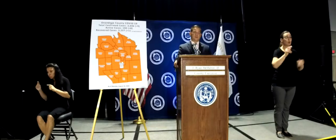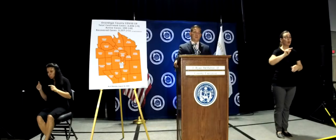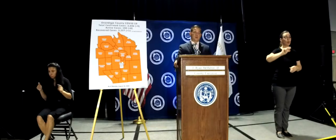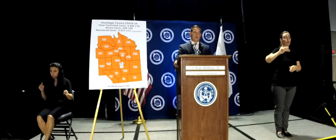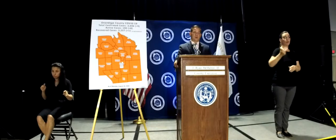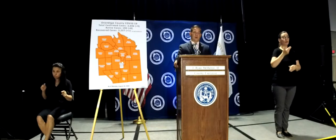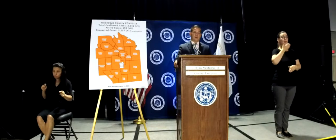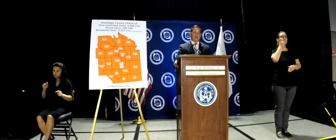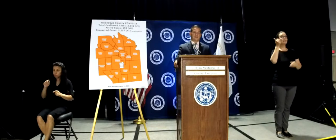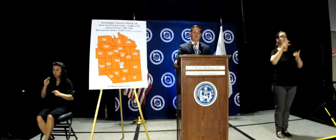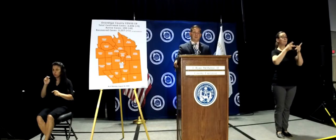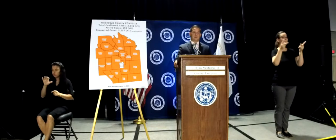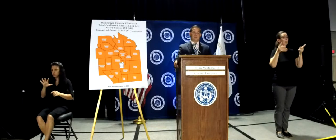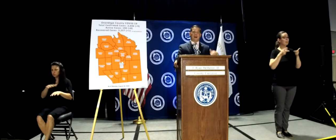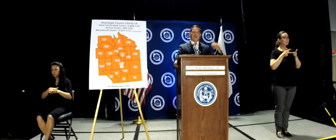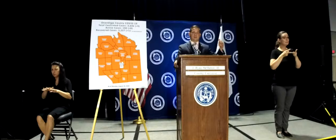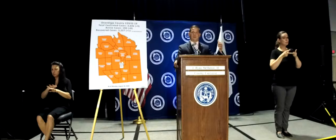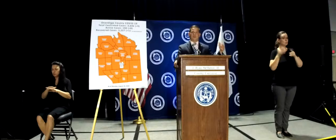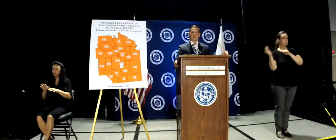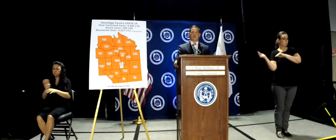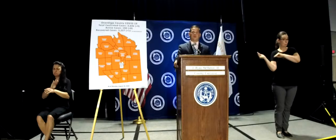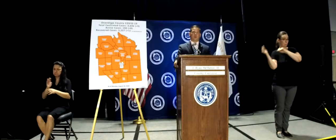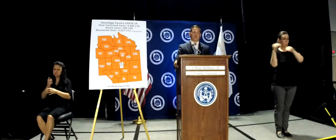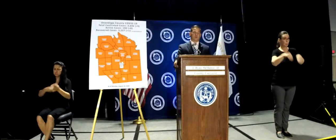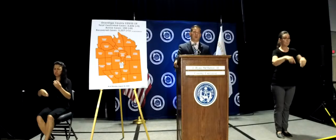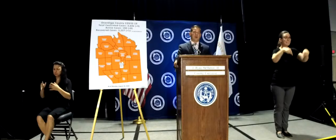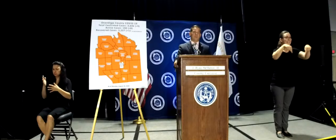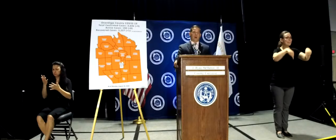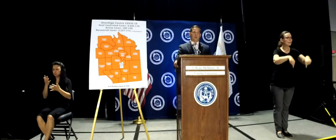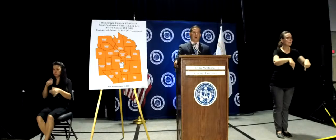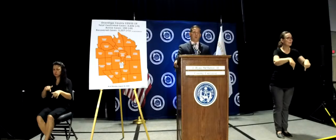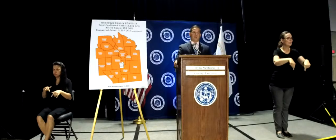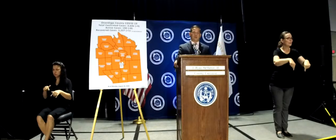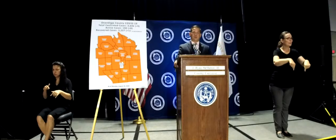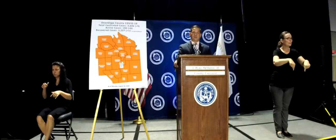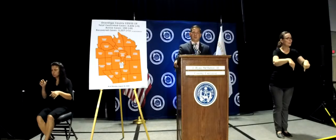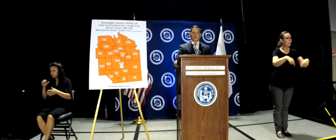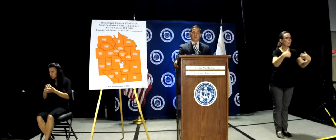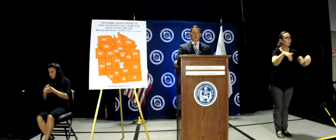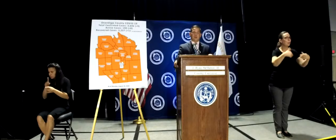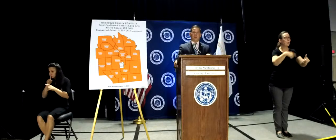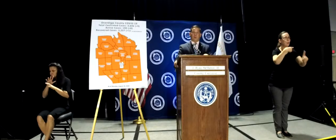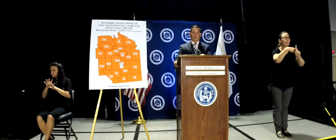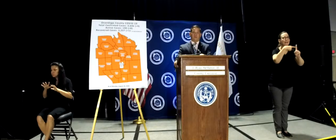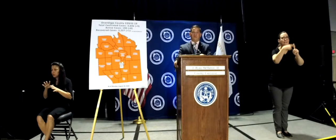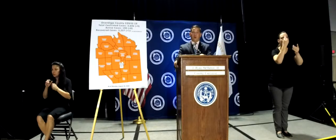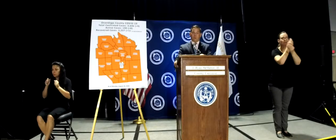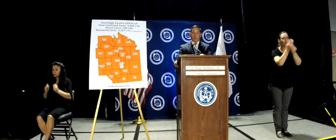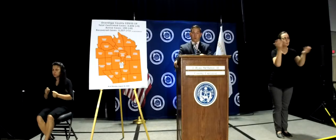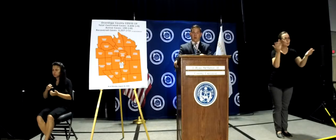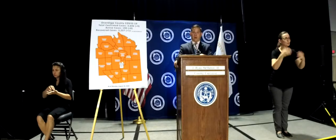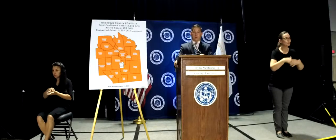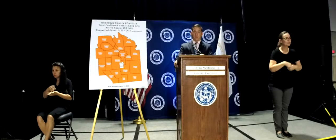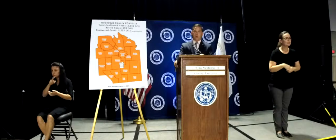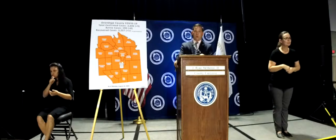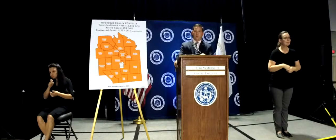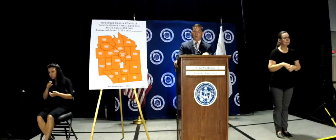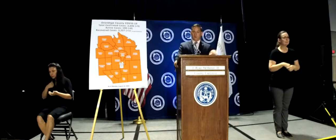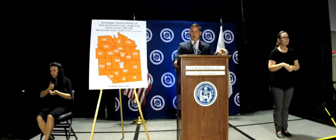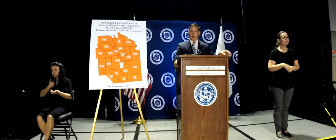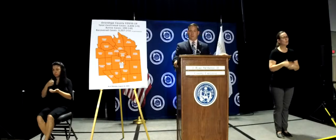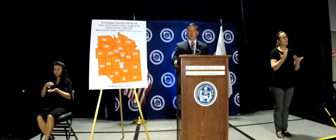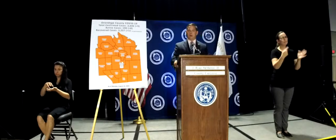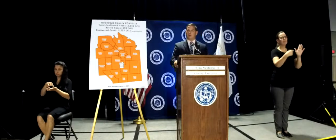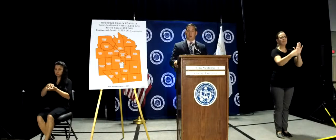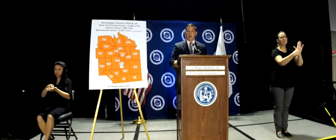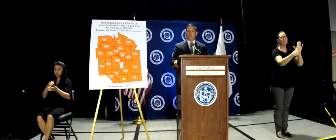relocation. And so that's a positive thing for us to look forward to. And part of why we can do these things, and part of why we have film here right now, why movies